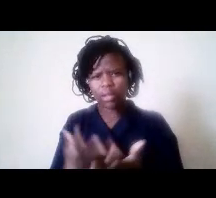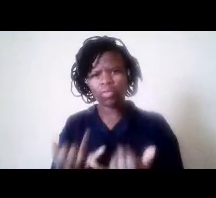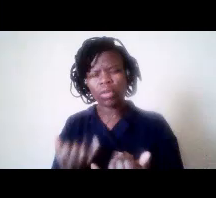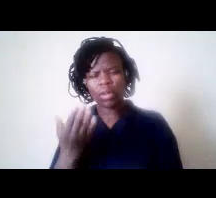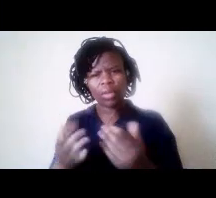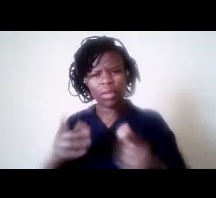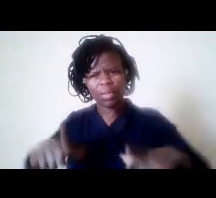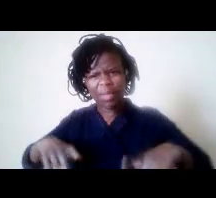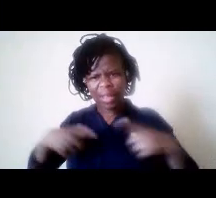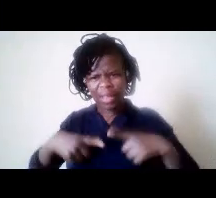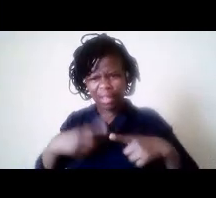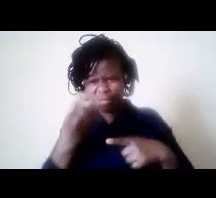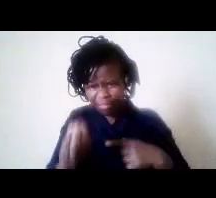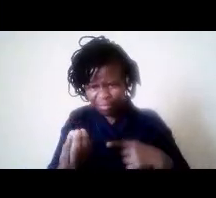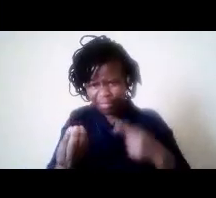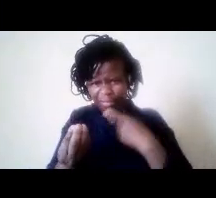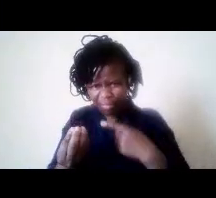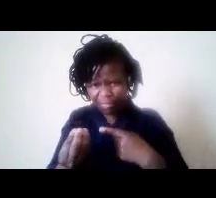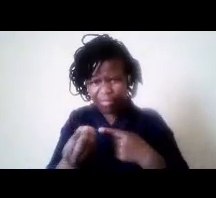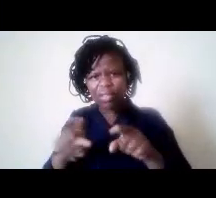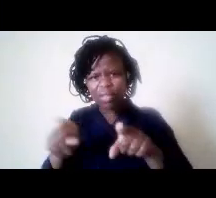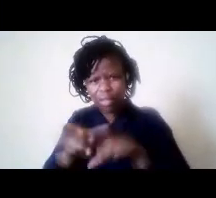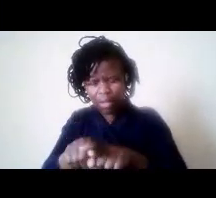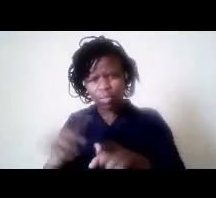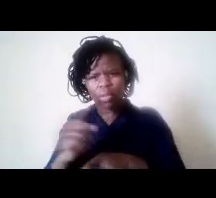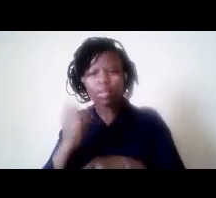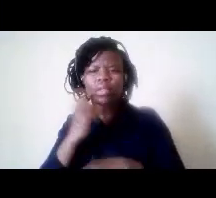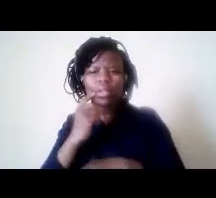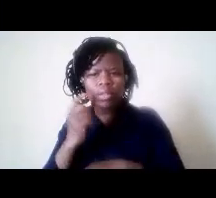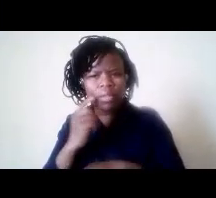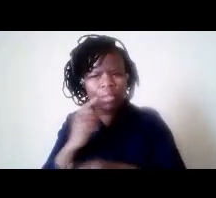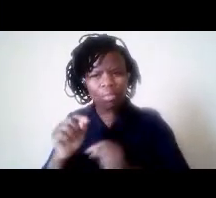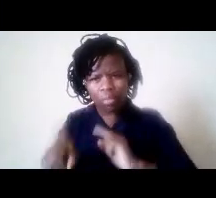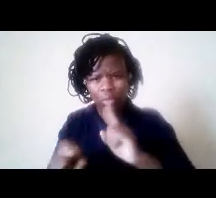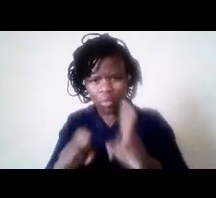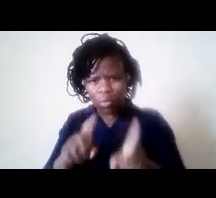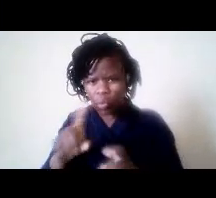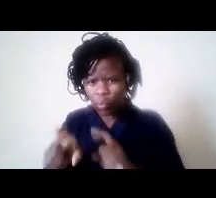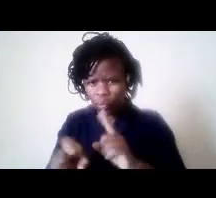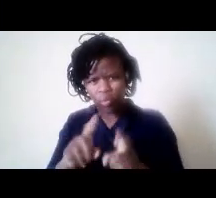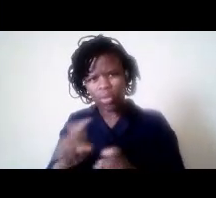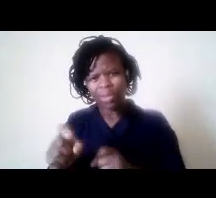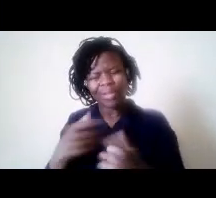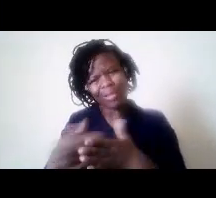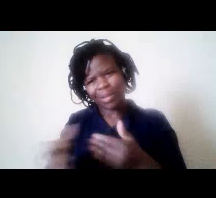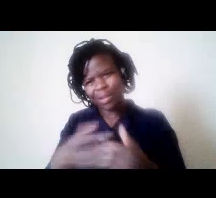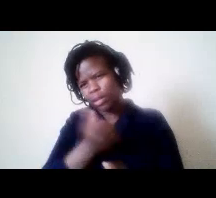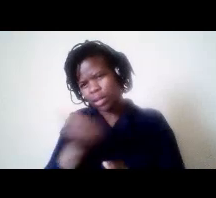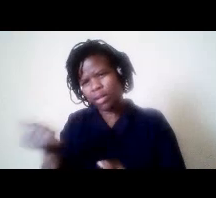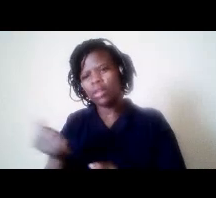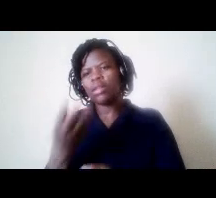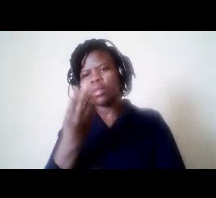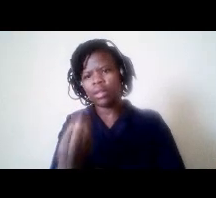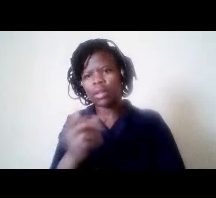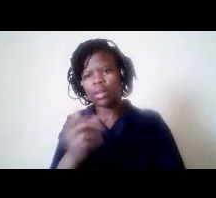who they're with, to just ask simple questions as they would with any other child. But this is what is